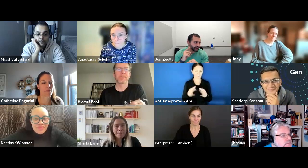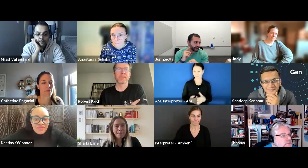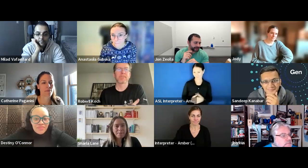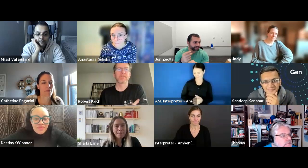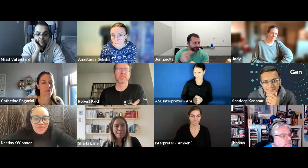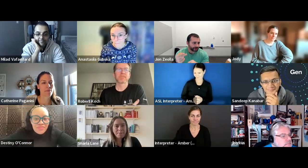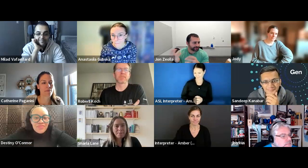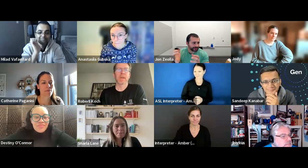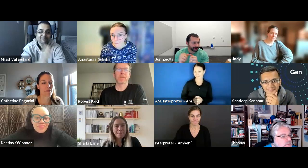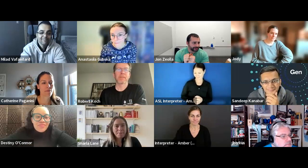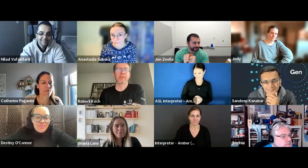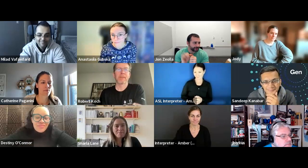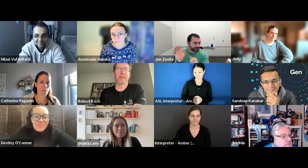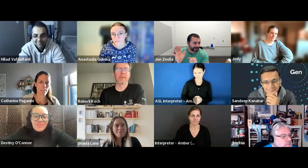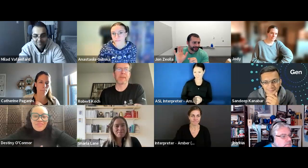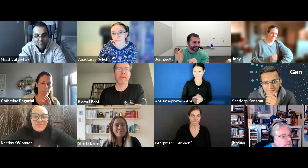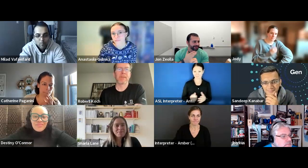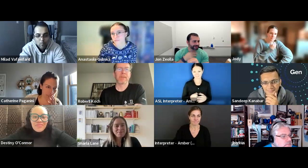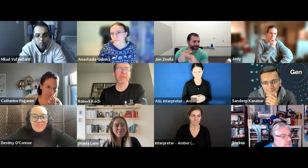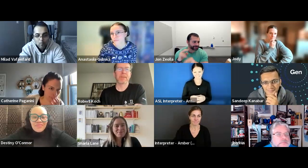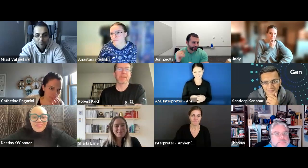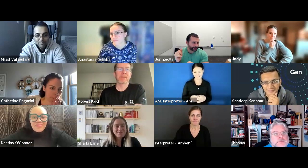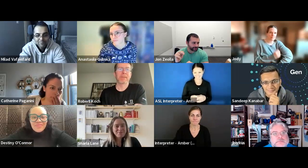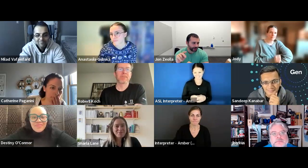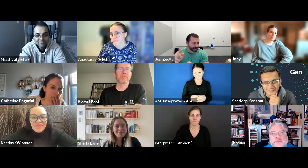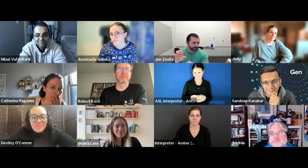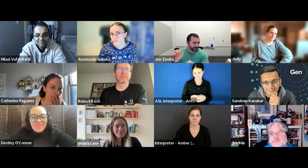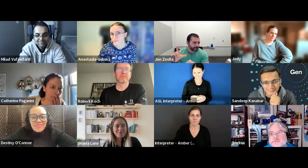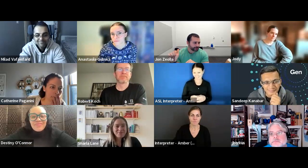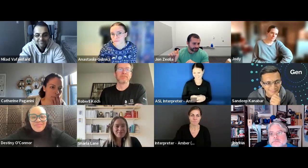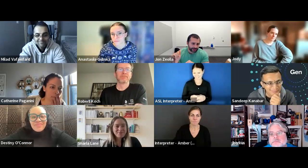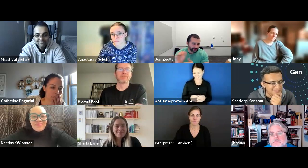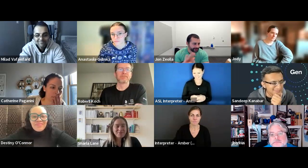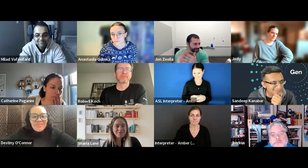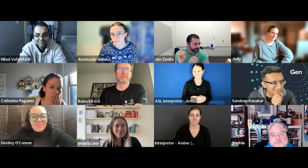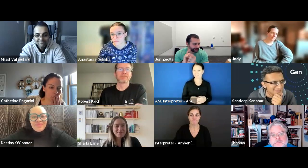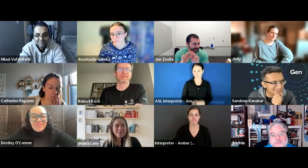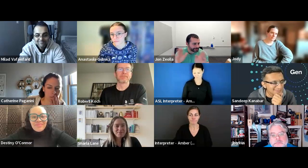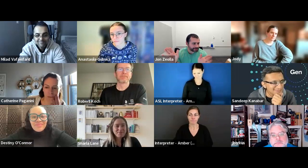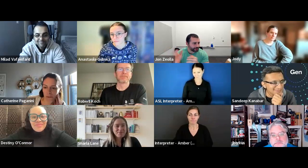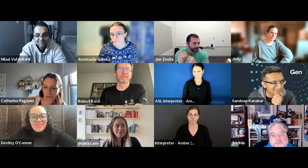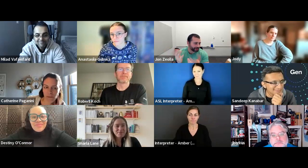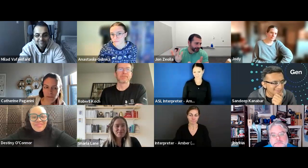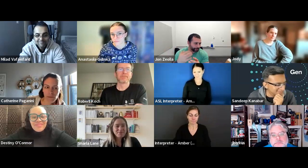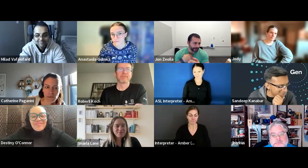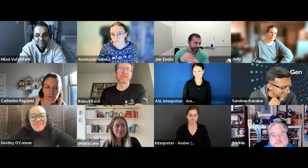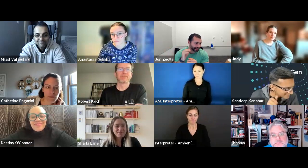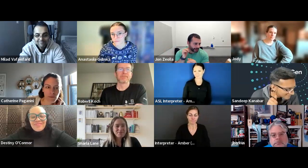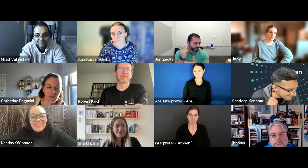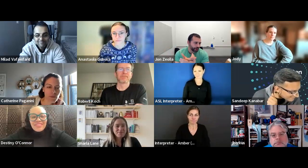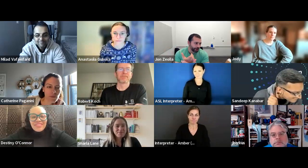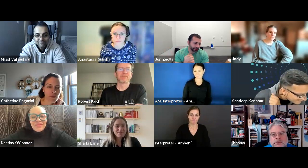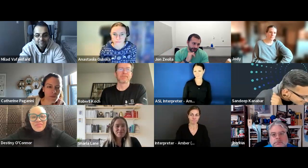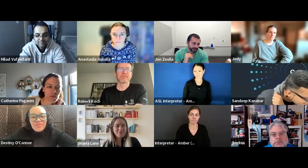is deaf and hard of hearing. And so, yeah, my name's John Ziola, nice to meet you all.